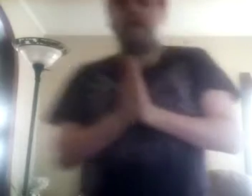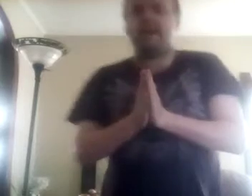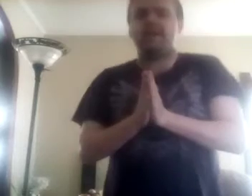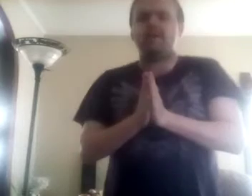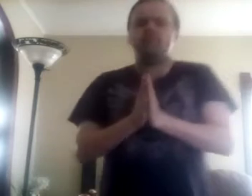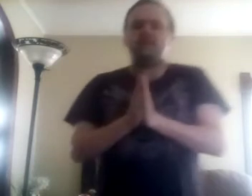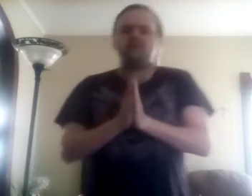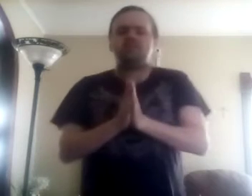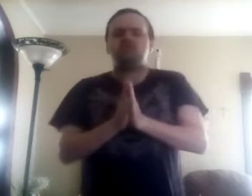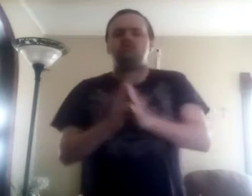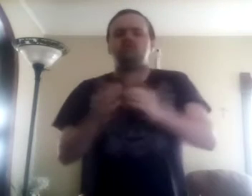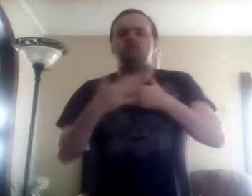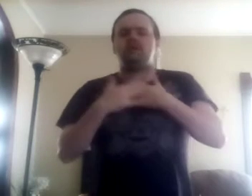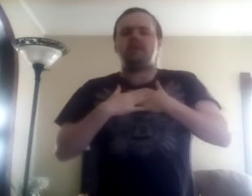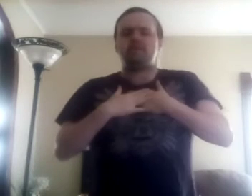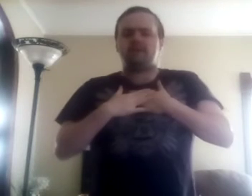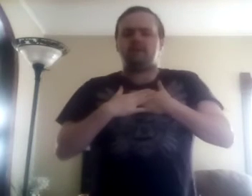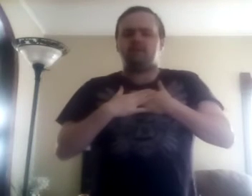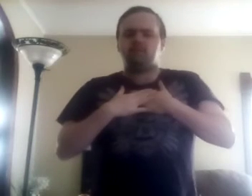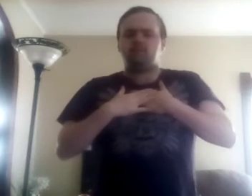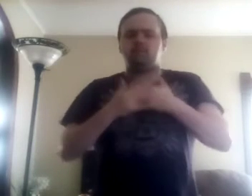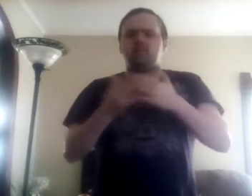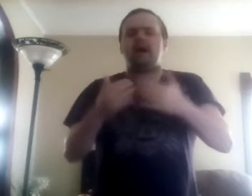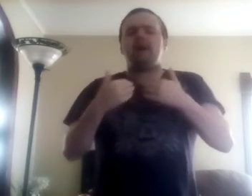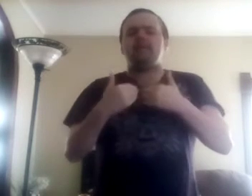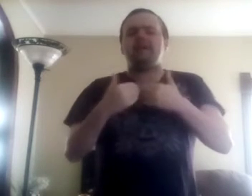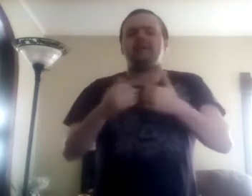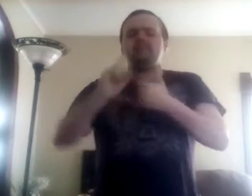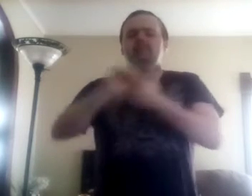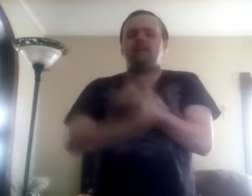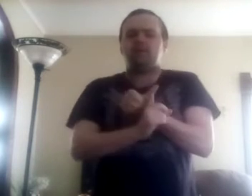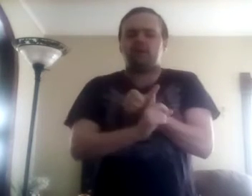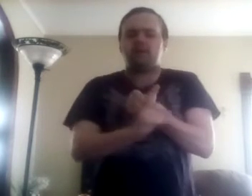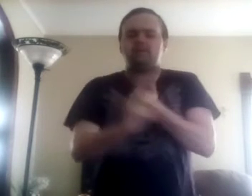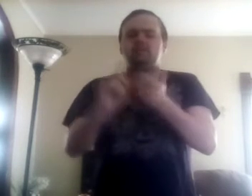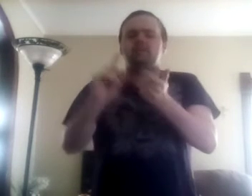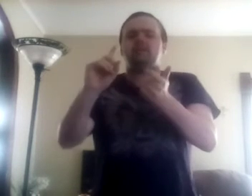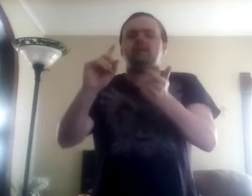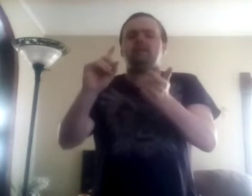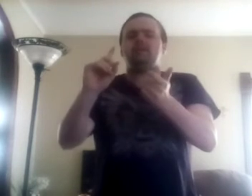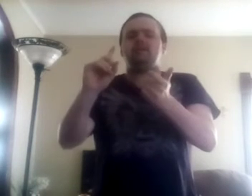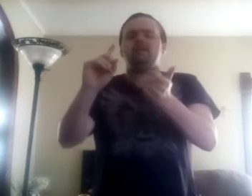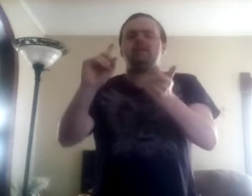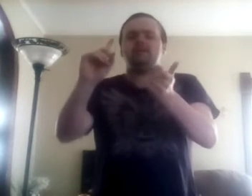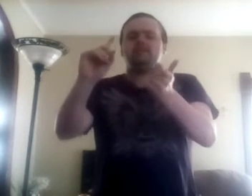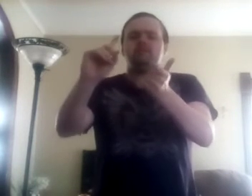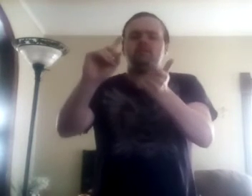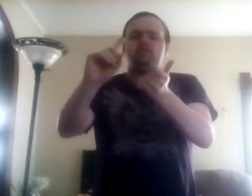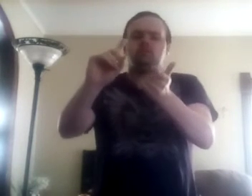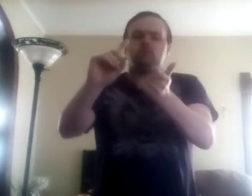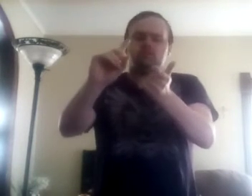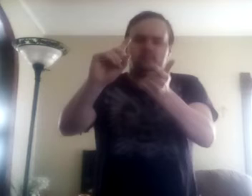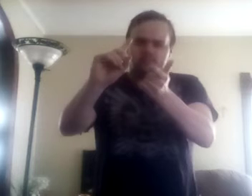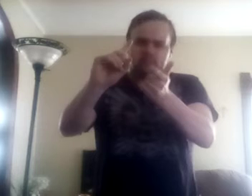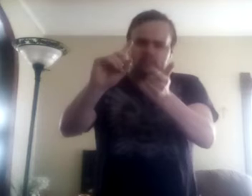Hey, my name is Beebe. I play saxophone in